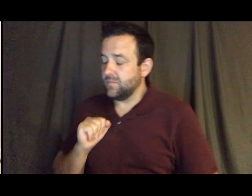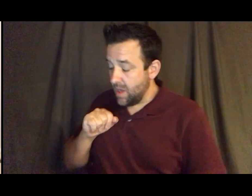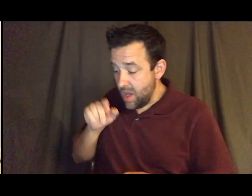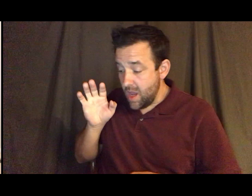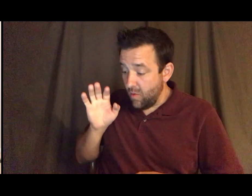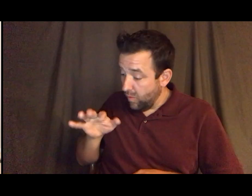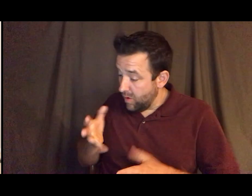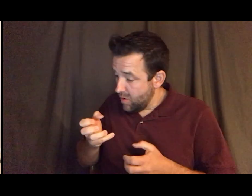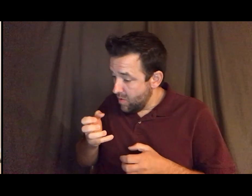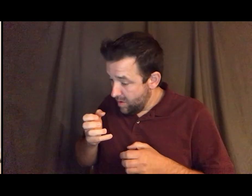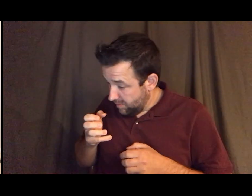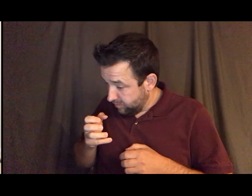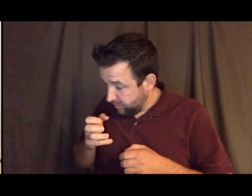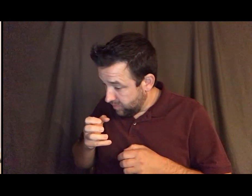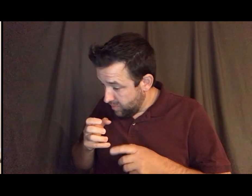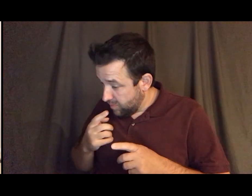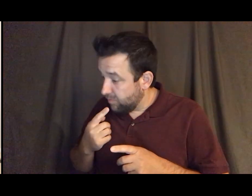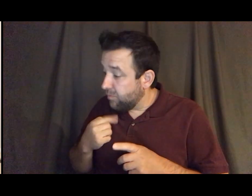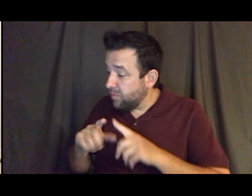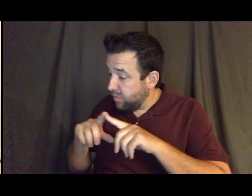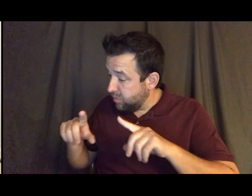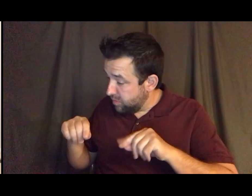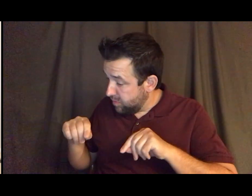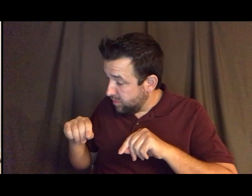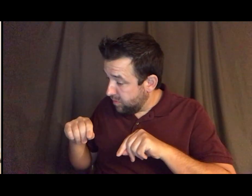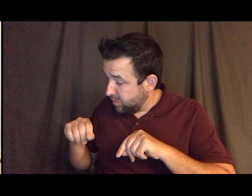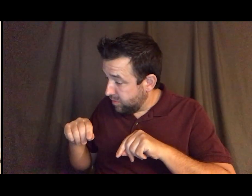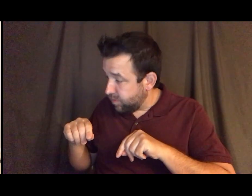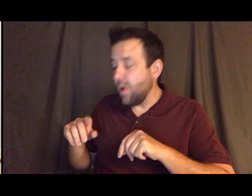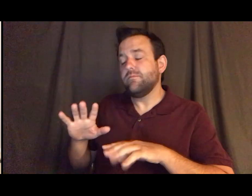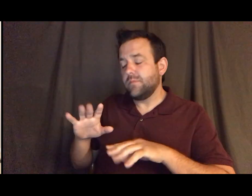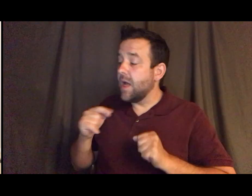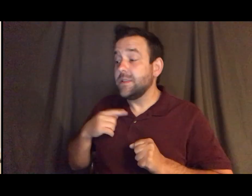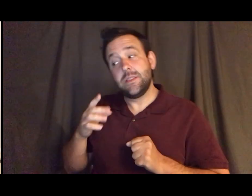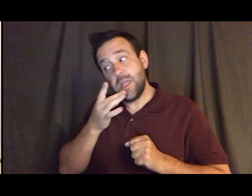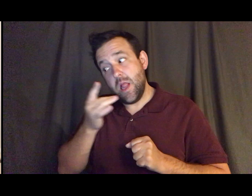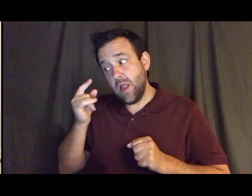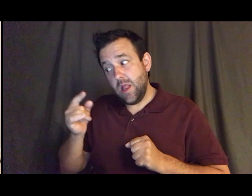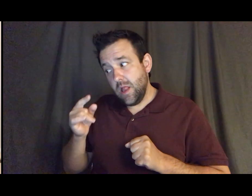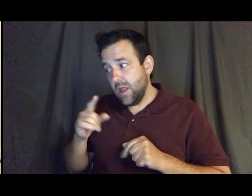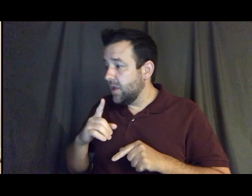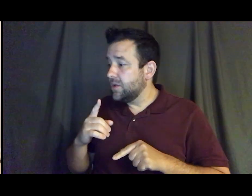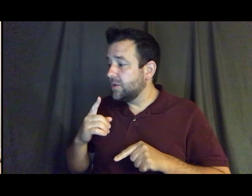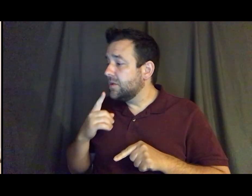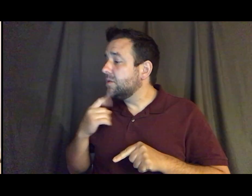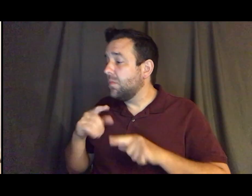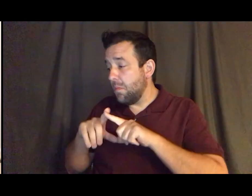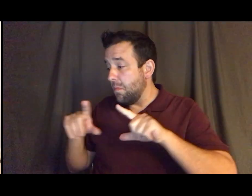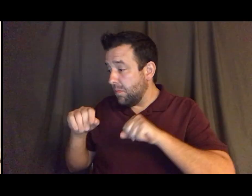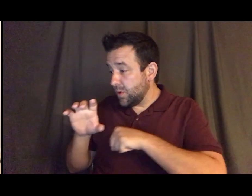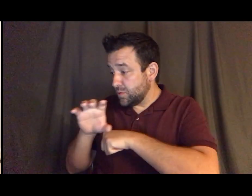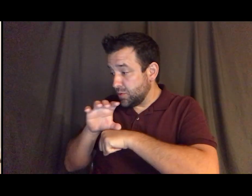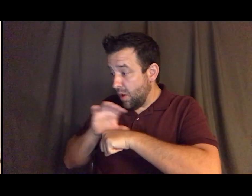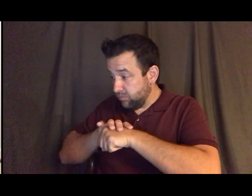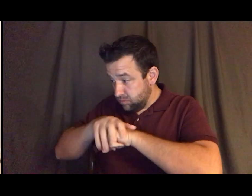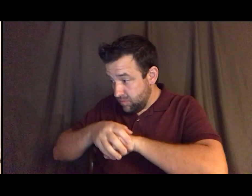would like a delicious chocolate-covered brick. She said no,